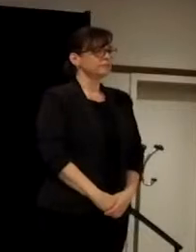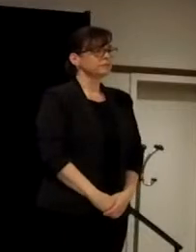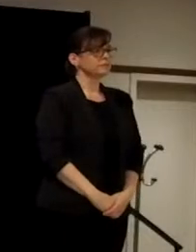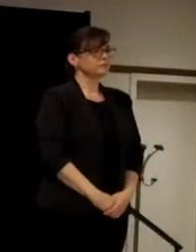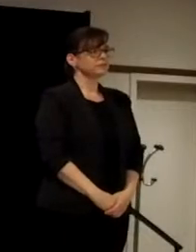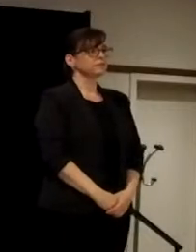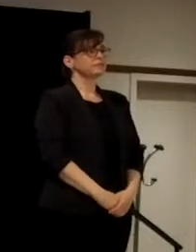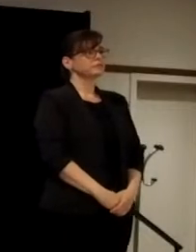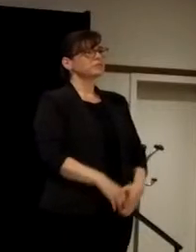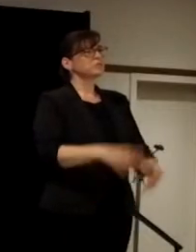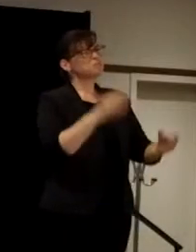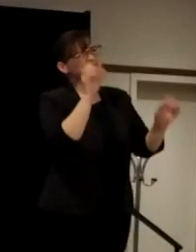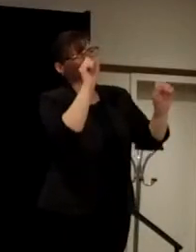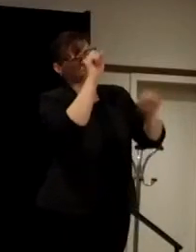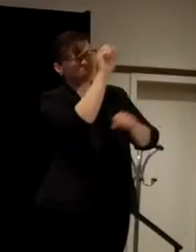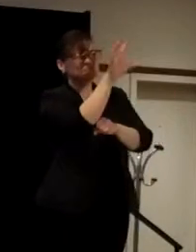then